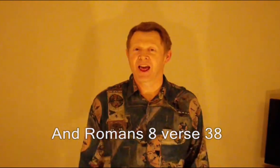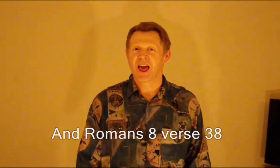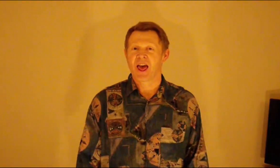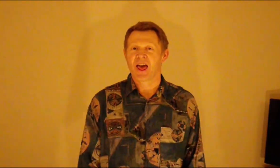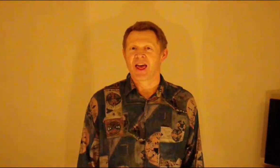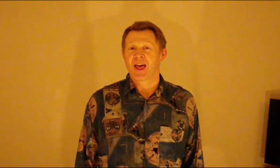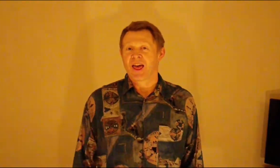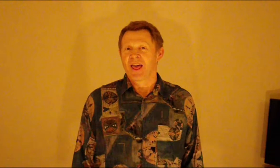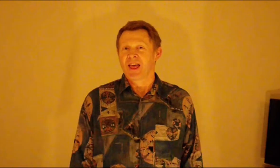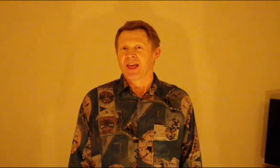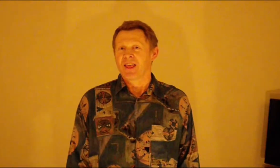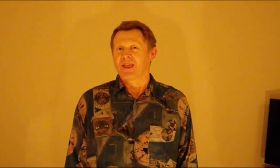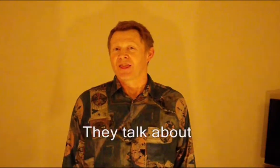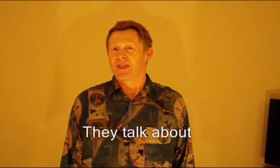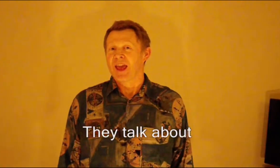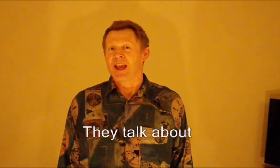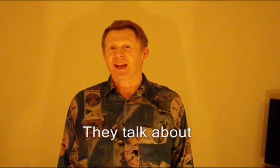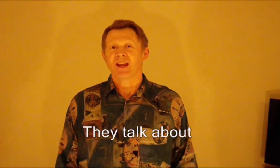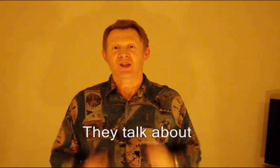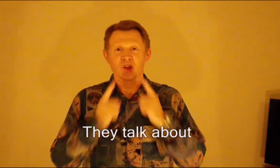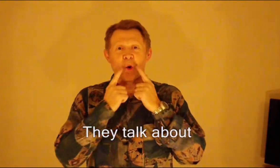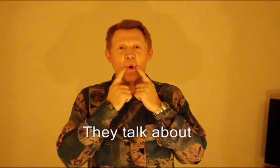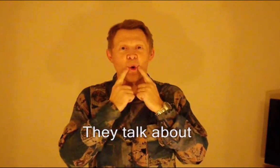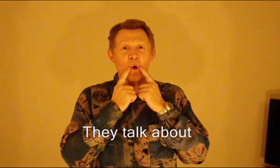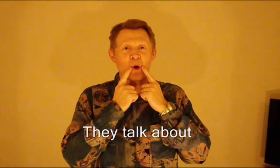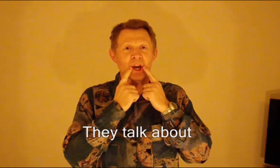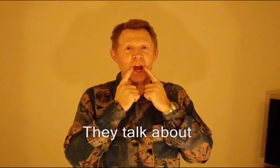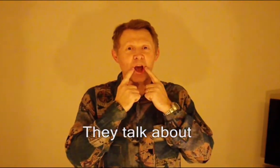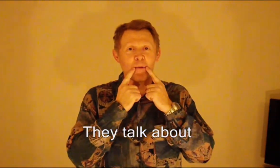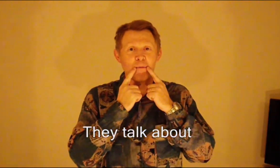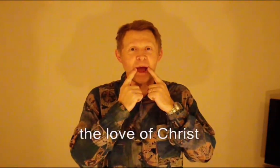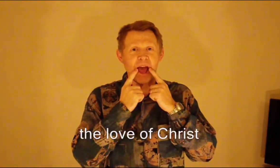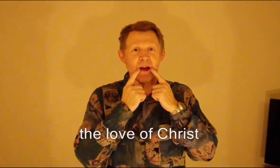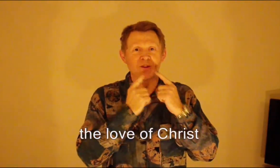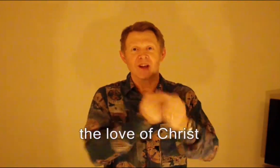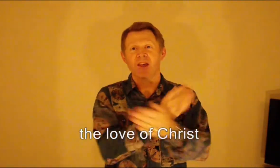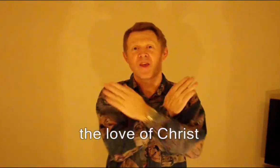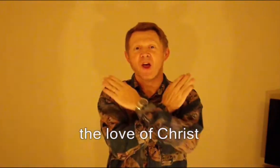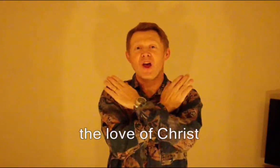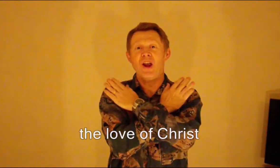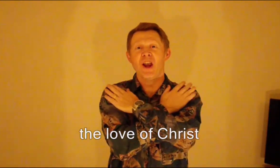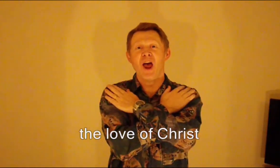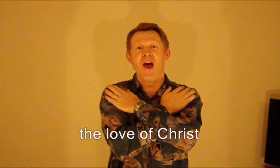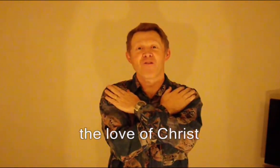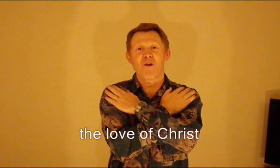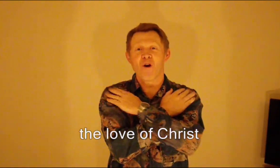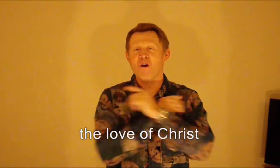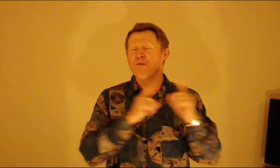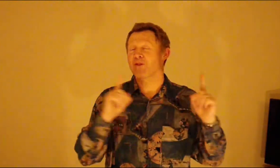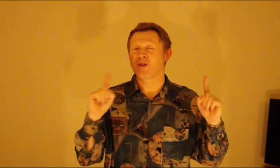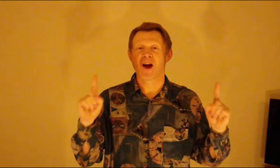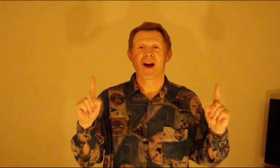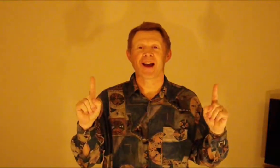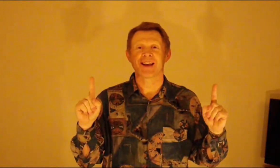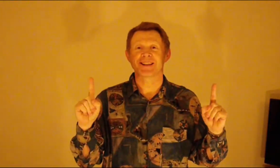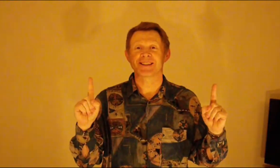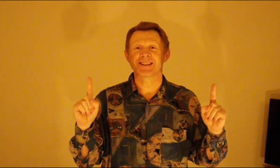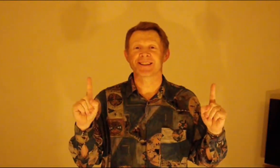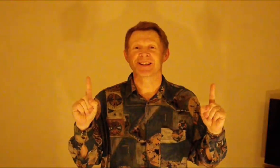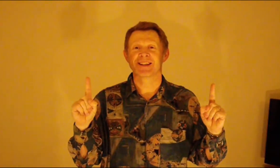38, they talk about the love of